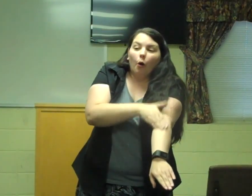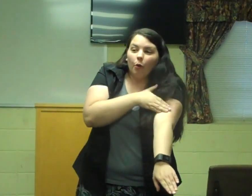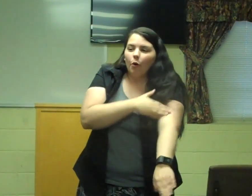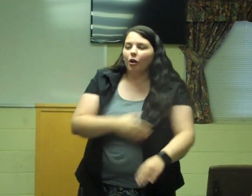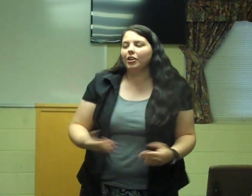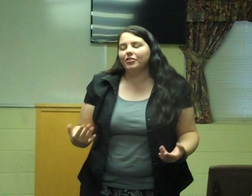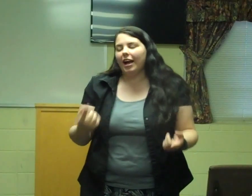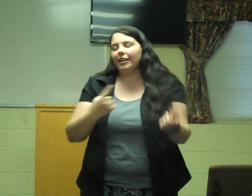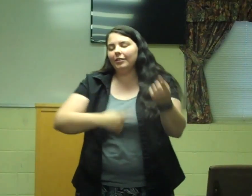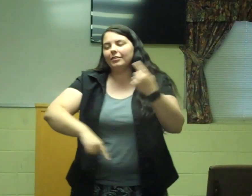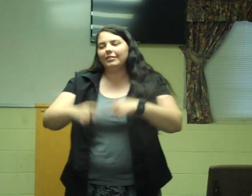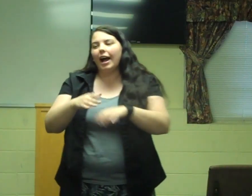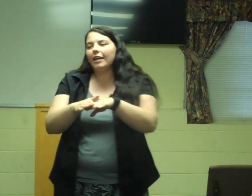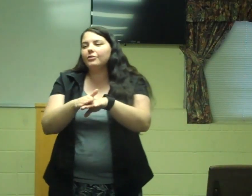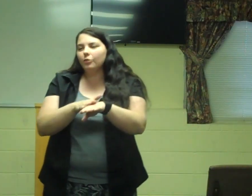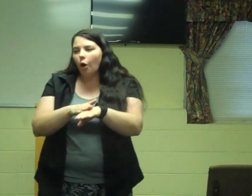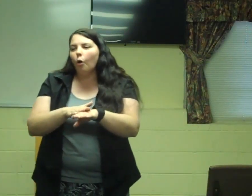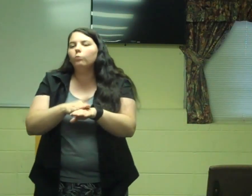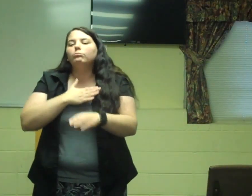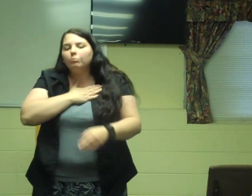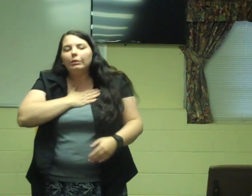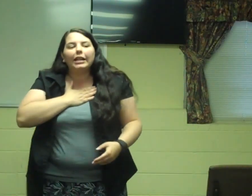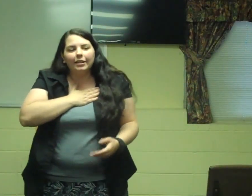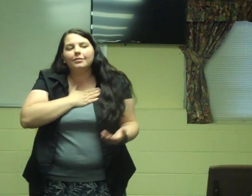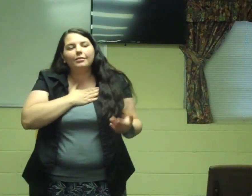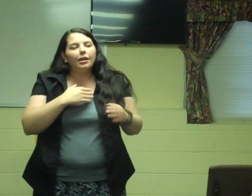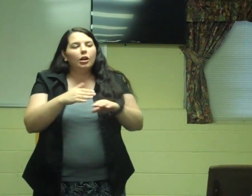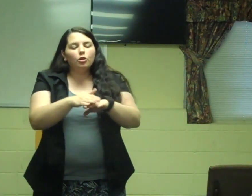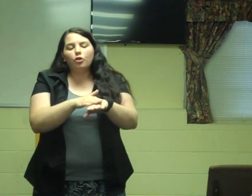slow. Or you can just sign slow, please.